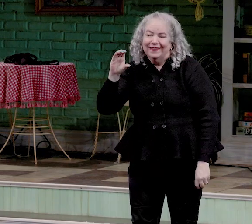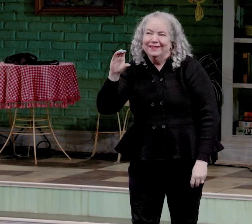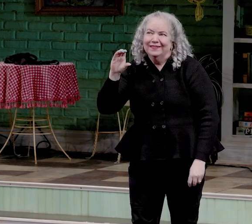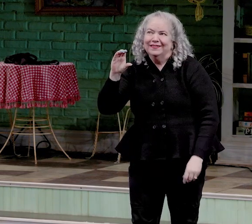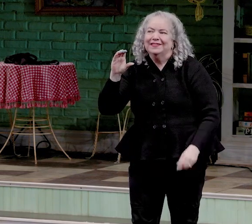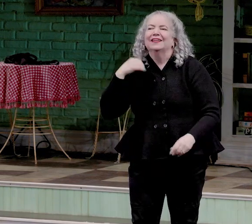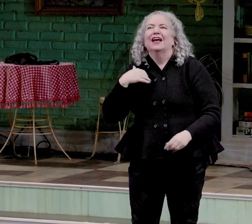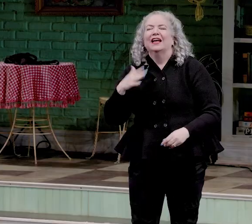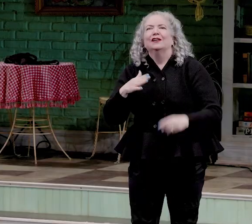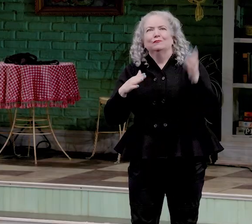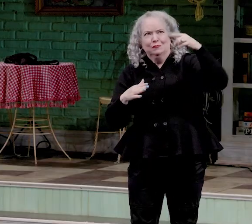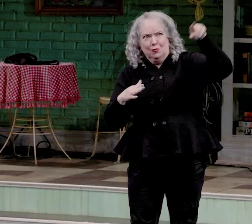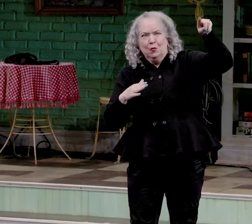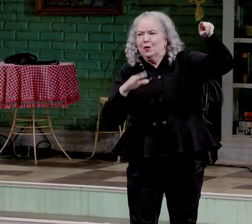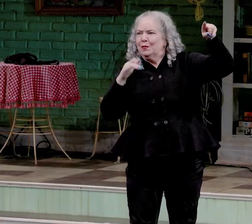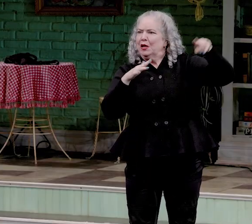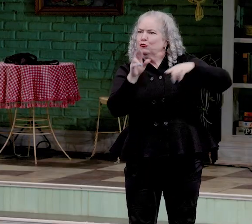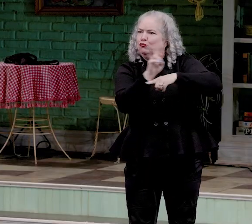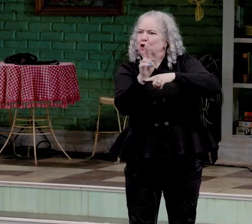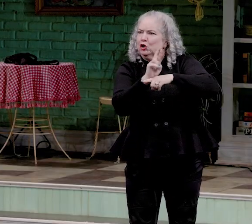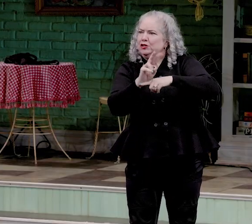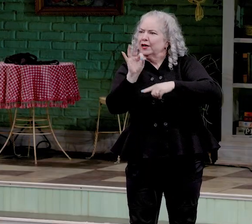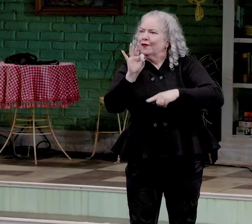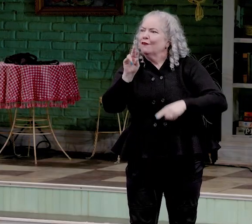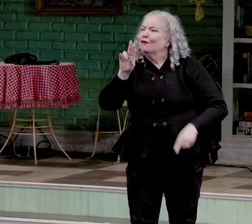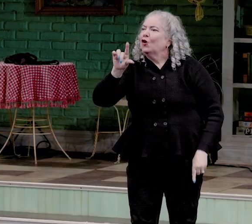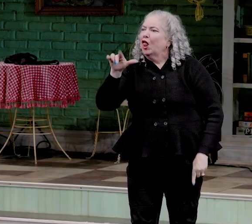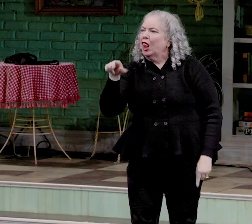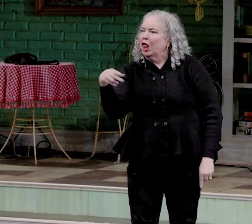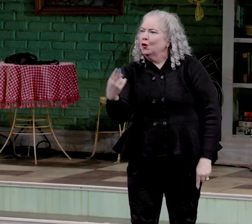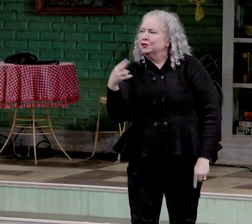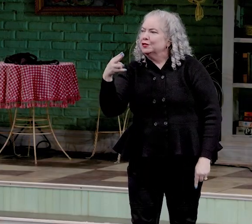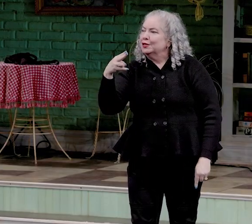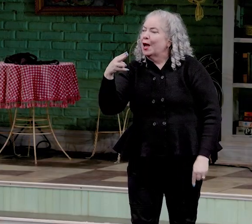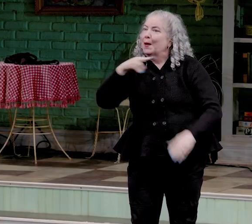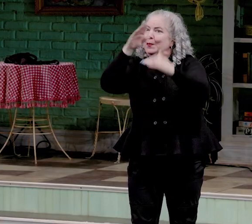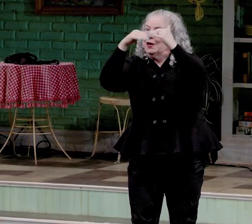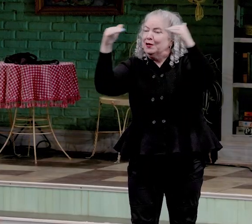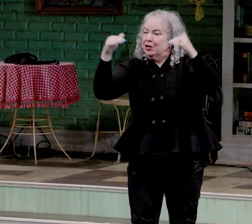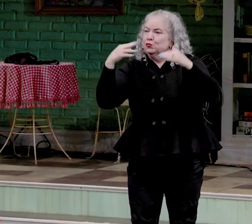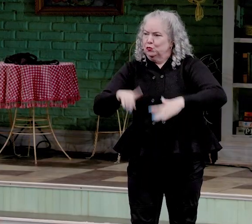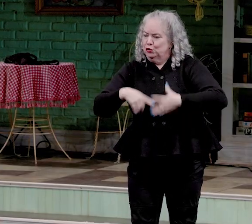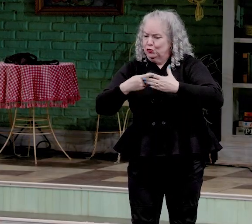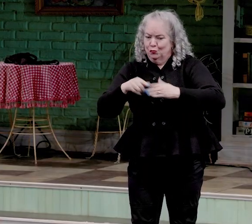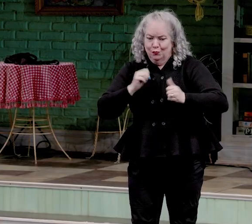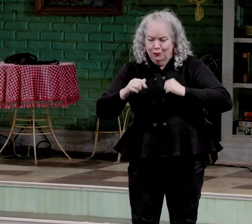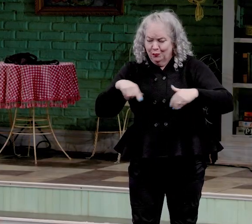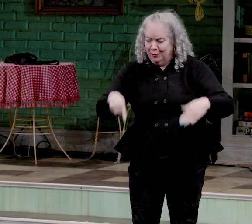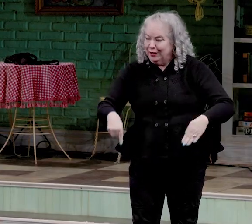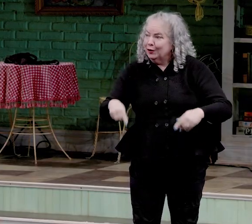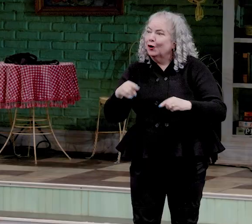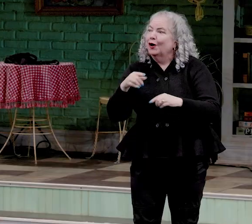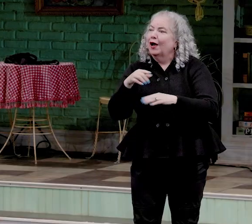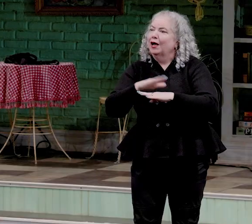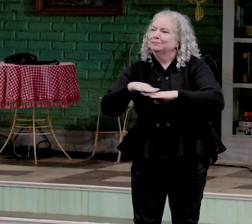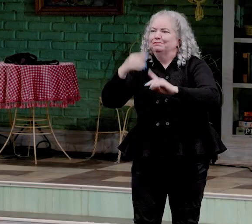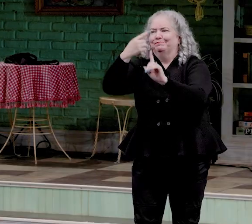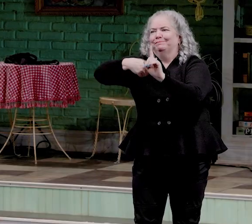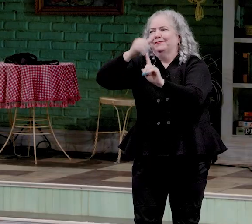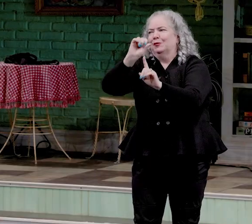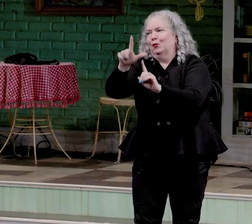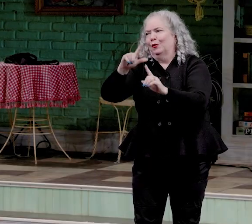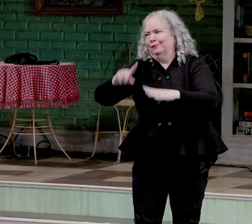gathered to begin work on Furlough's Paradise, which will start performances here on the Wilson stage in mid-April. Next week